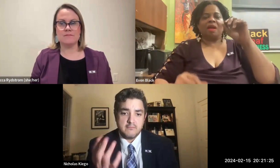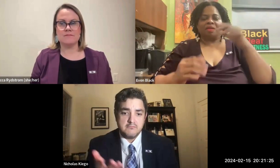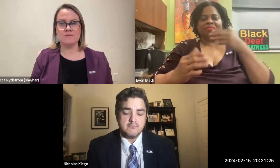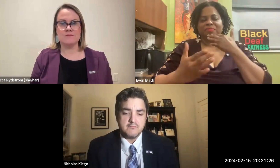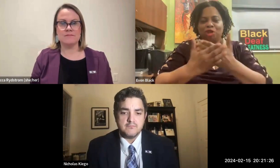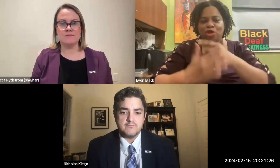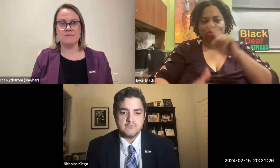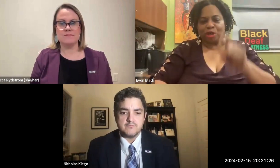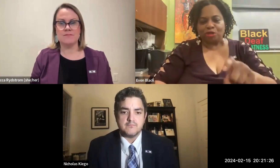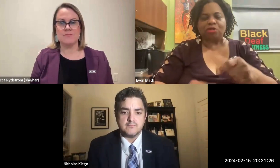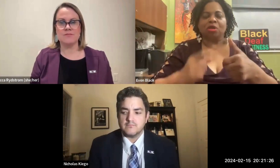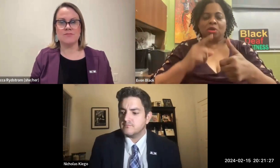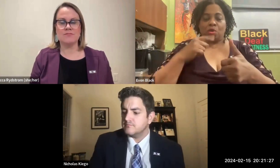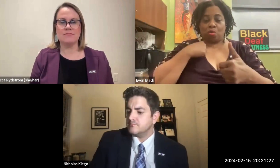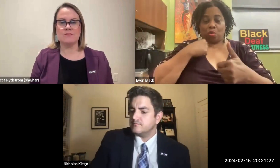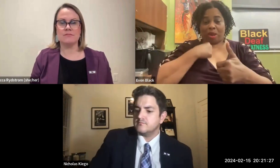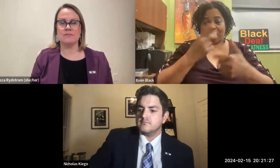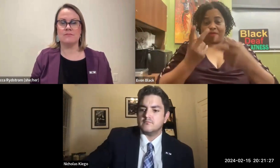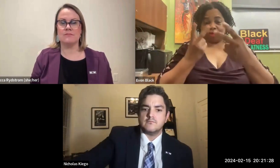first?